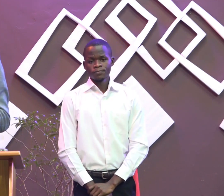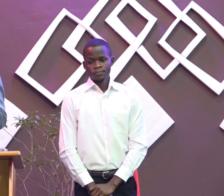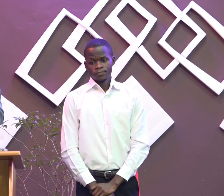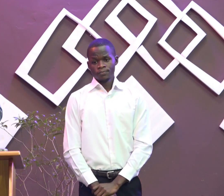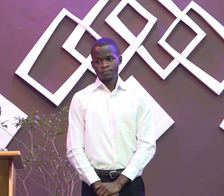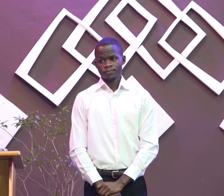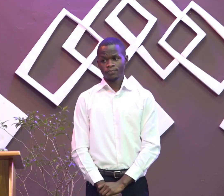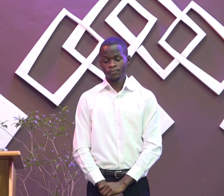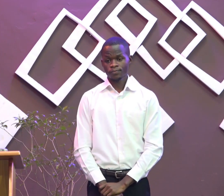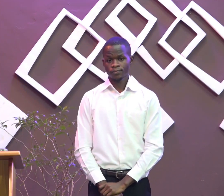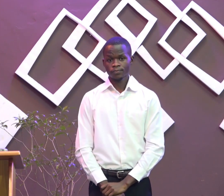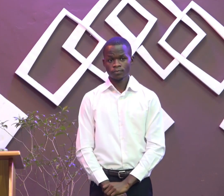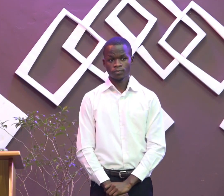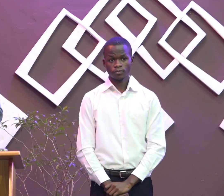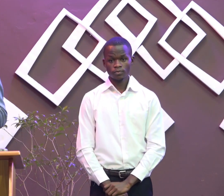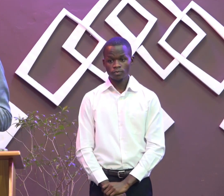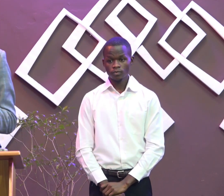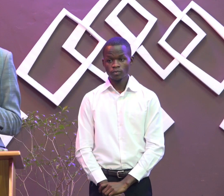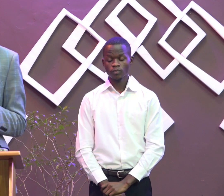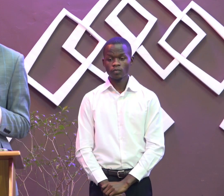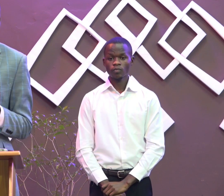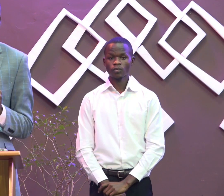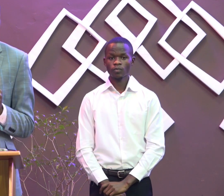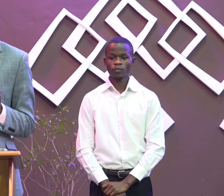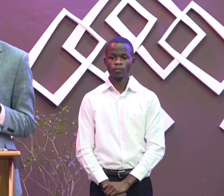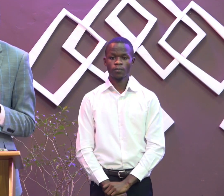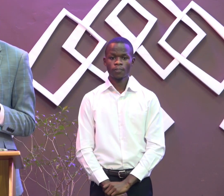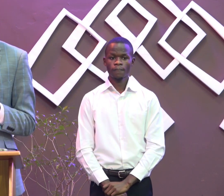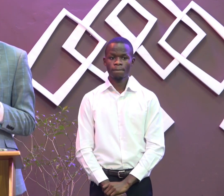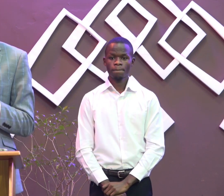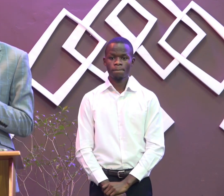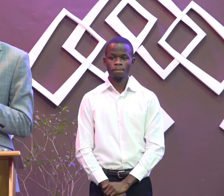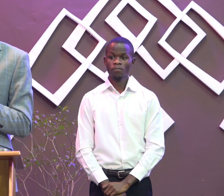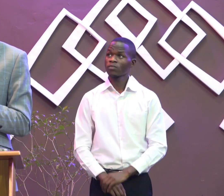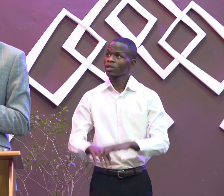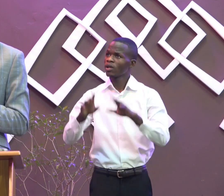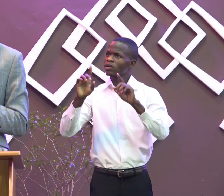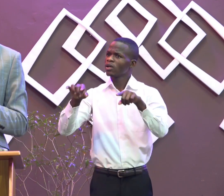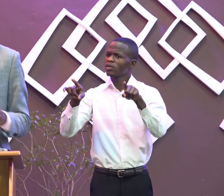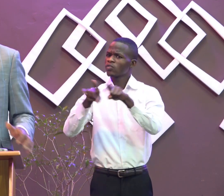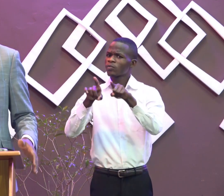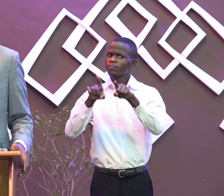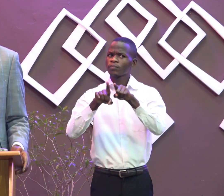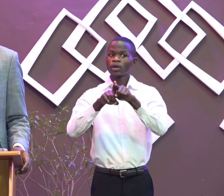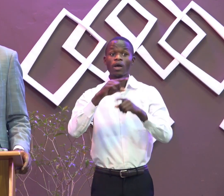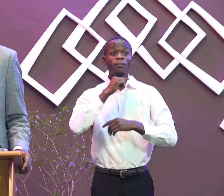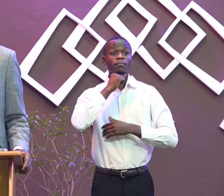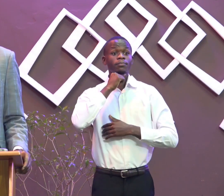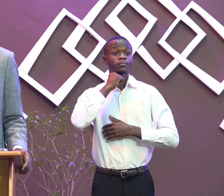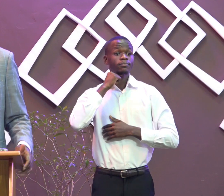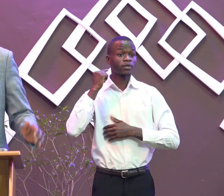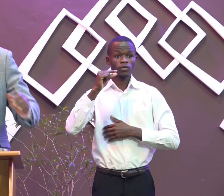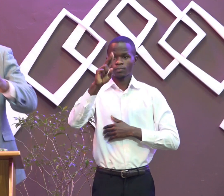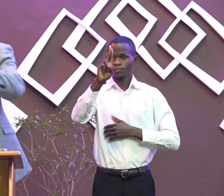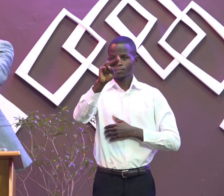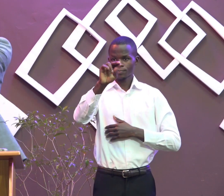that were there, but they would come and uproot them and clear the place. We would work in unity. Waliwo nnyonyi ntono olumu lwe yakunga n'agamba ekifo kiteekwa